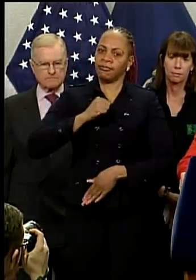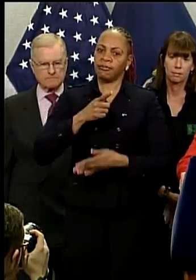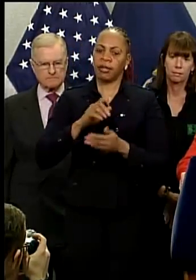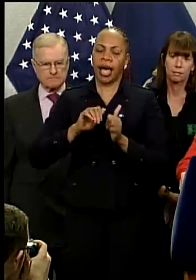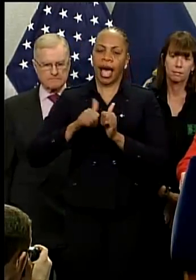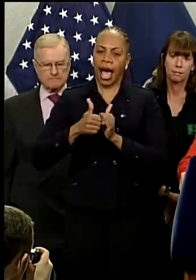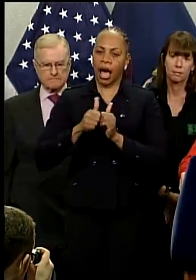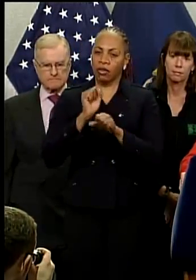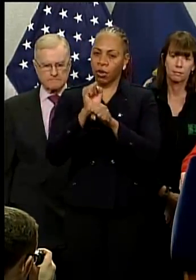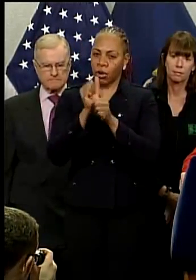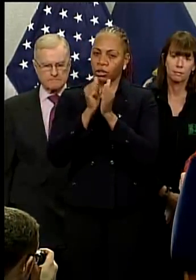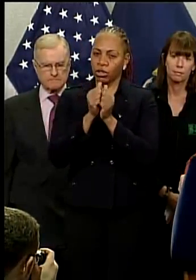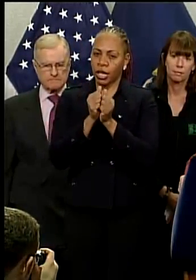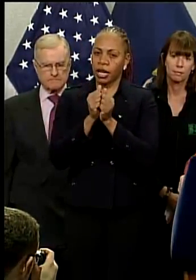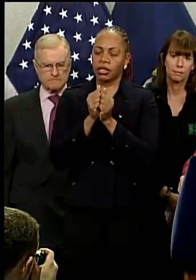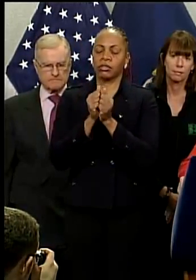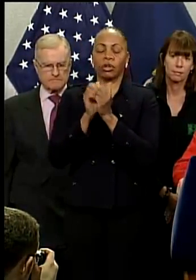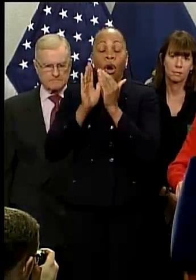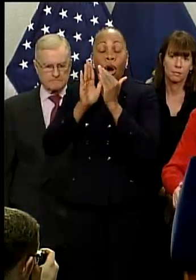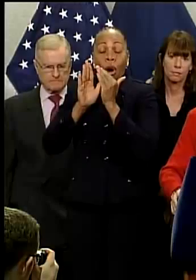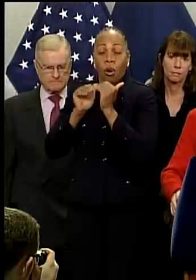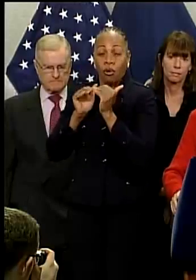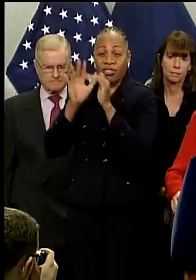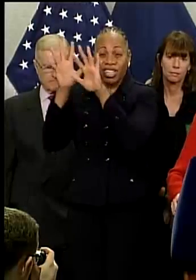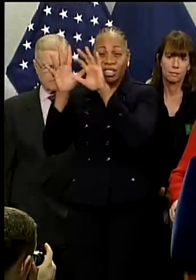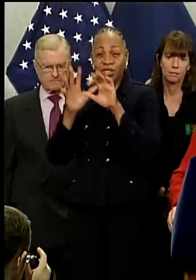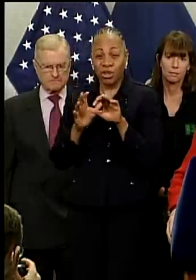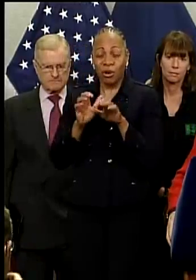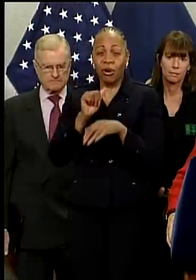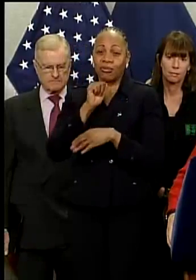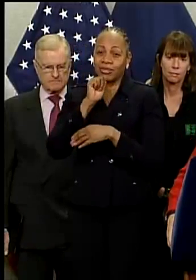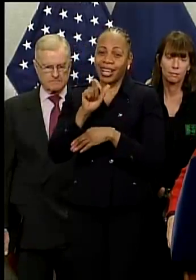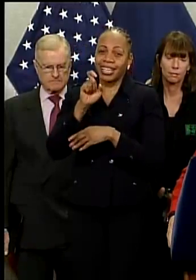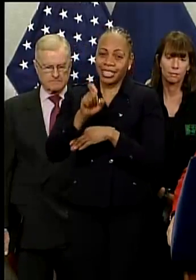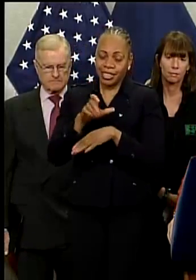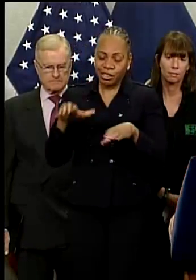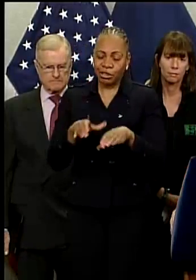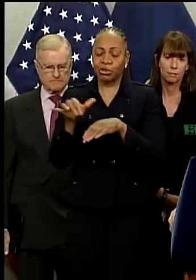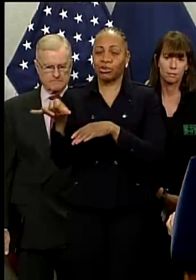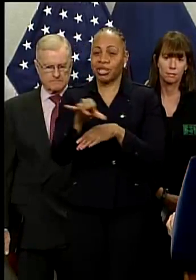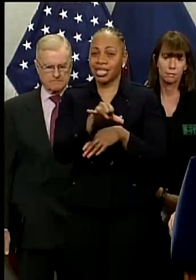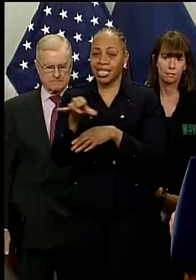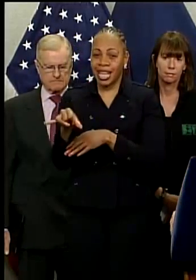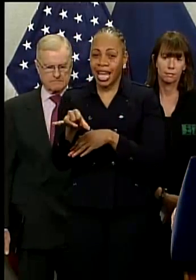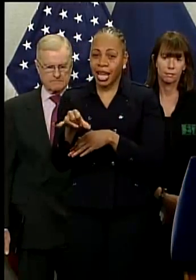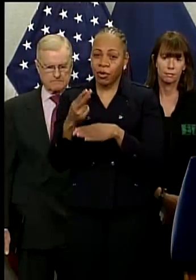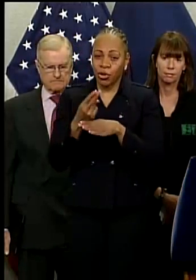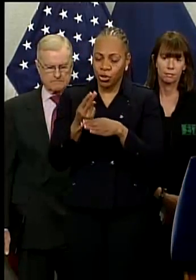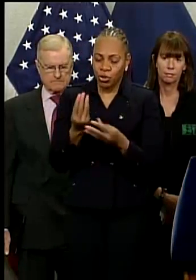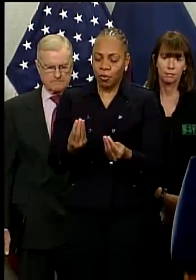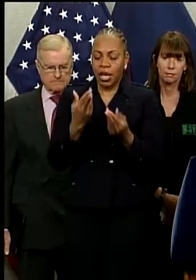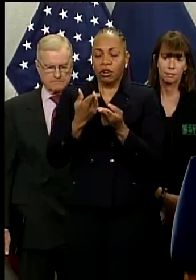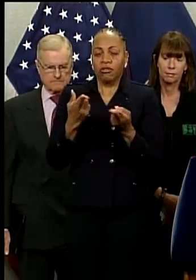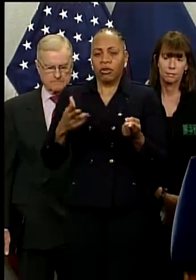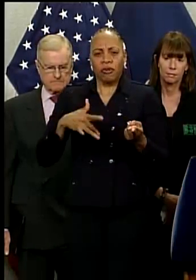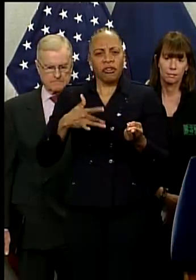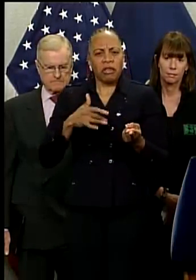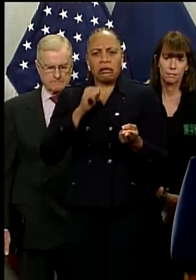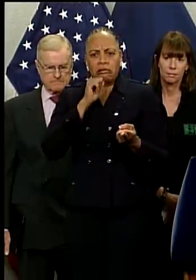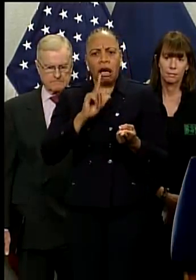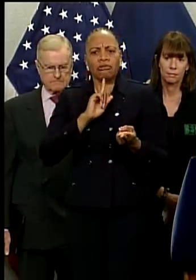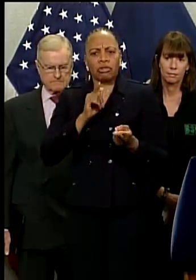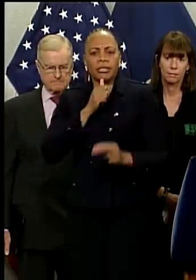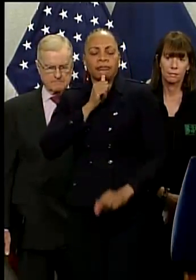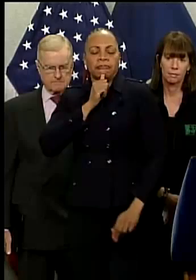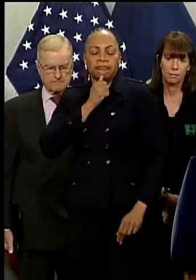Hopefully this storm will not exercise them as much or use as many of the resources. We don't think it's going to be that big a deal, but